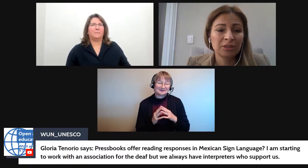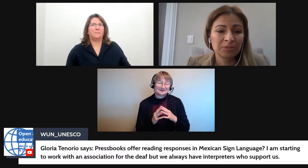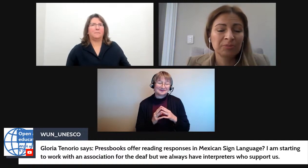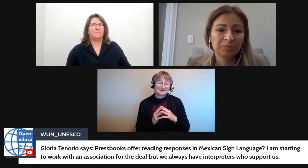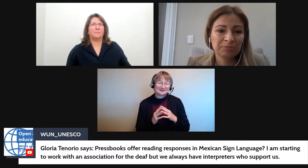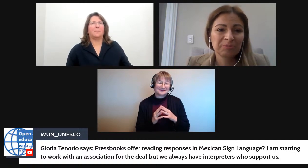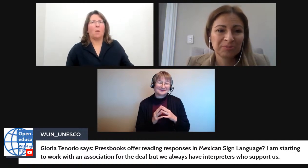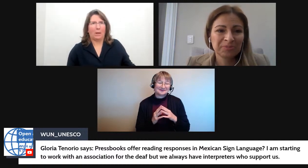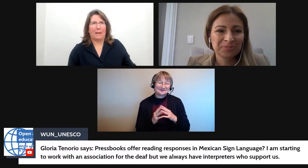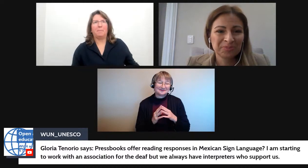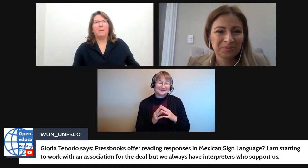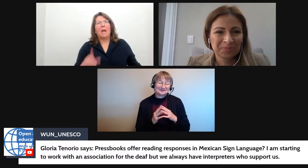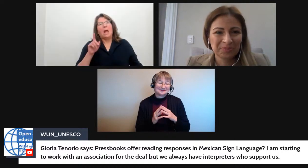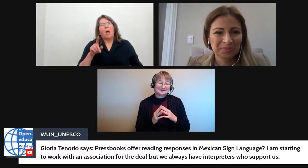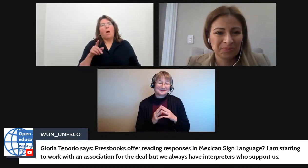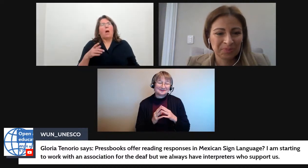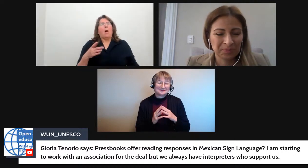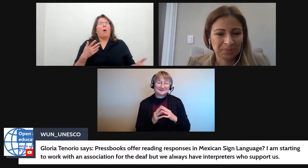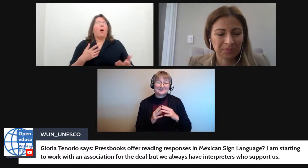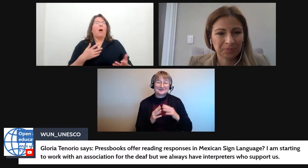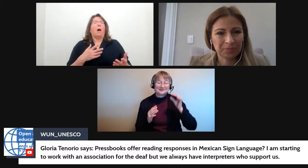us.